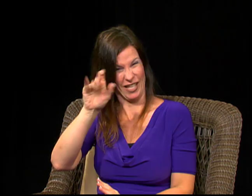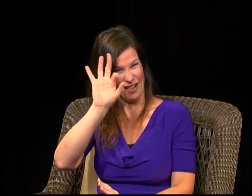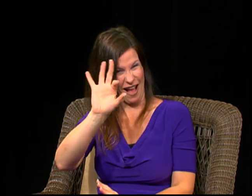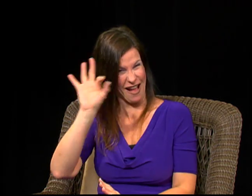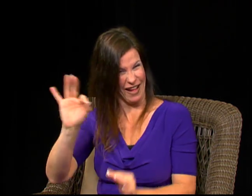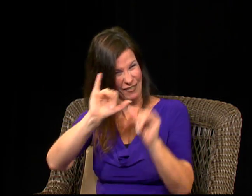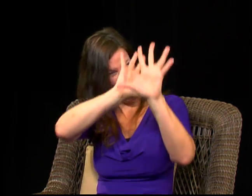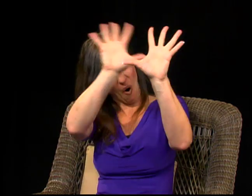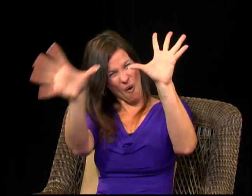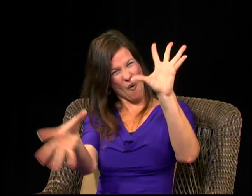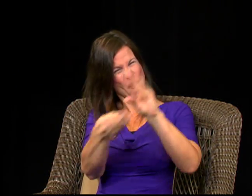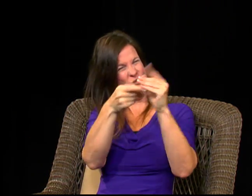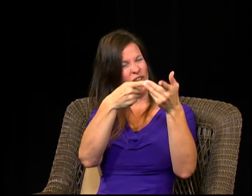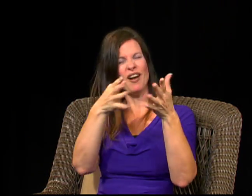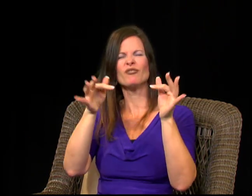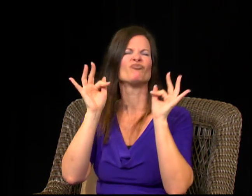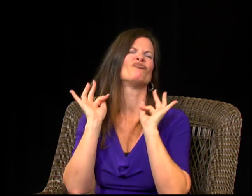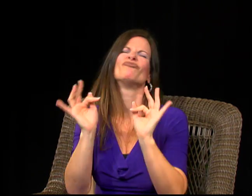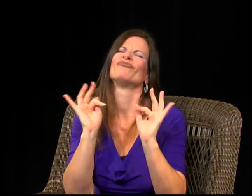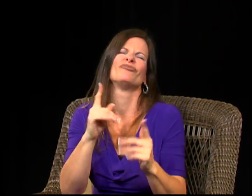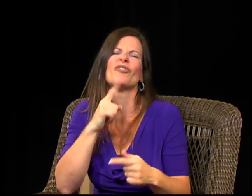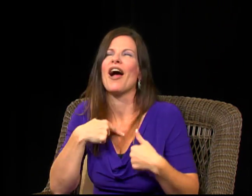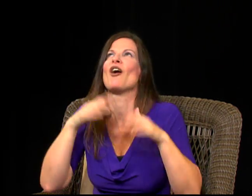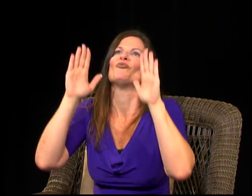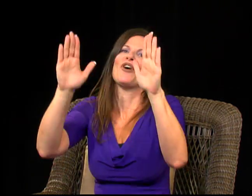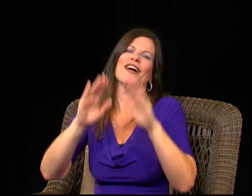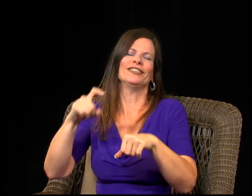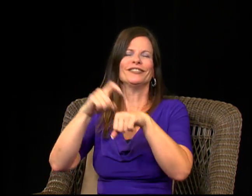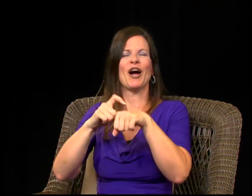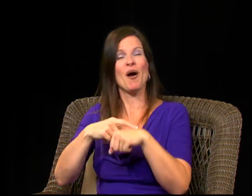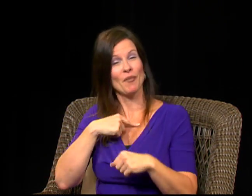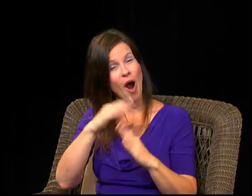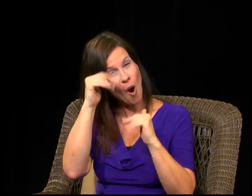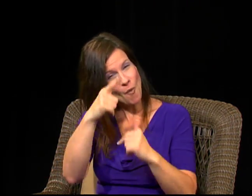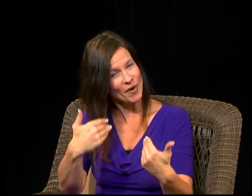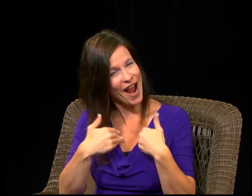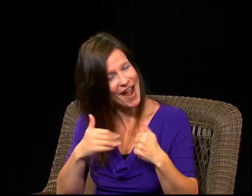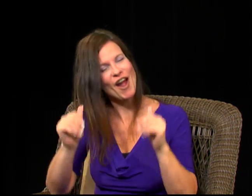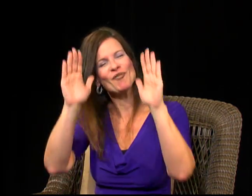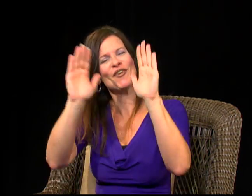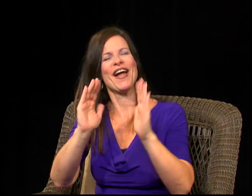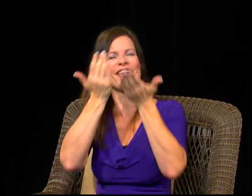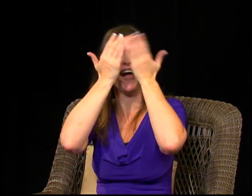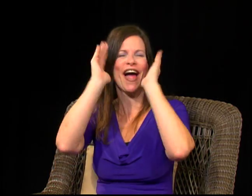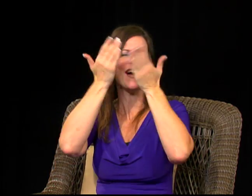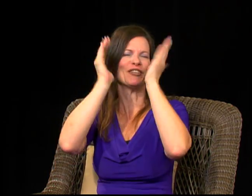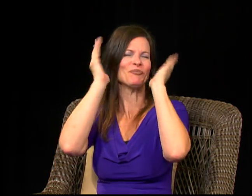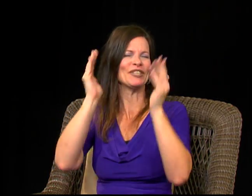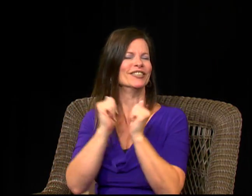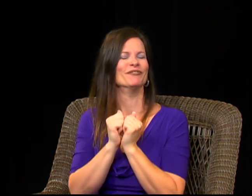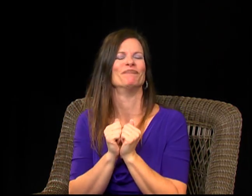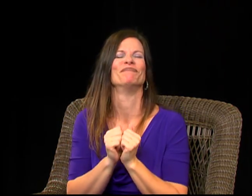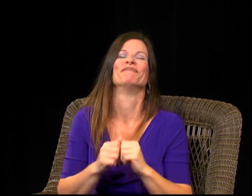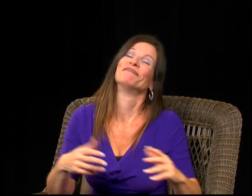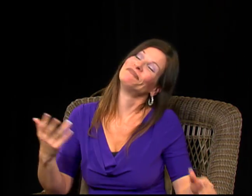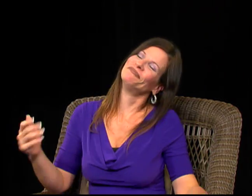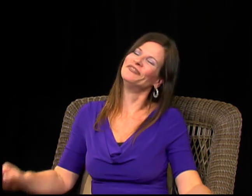really great because it helped me create this character. And because I'm short on cash, I went with this costume also because it was